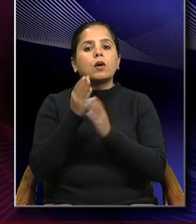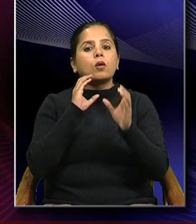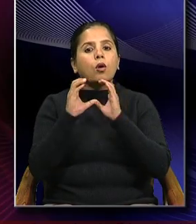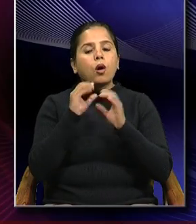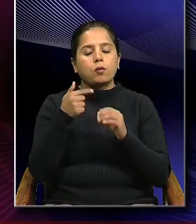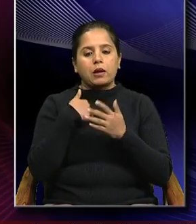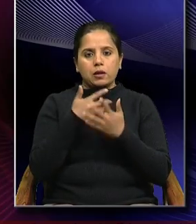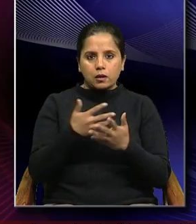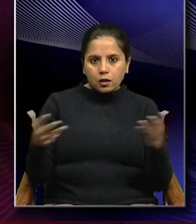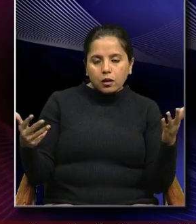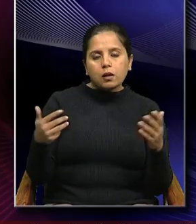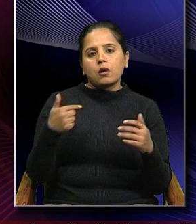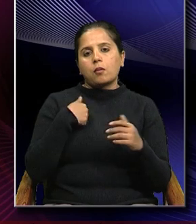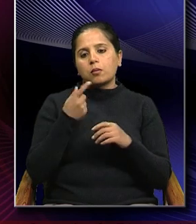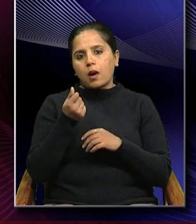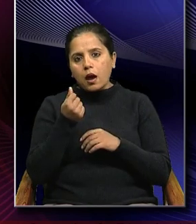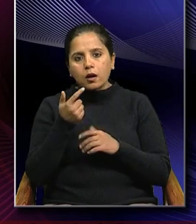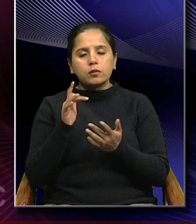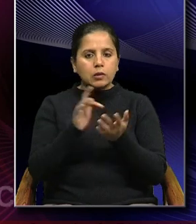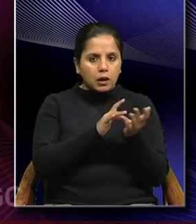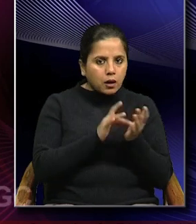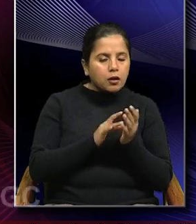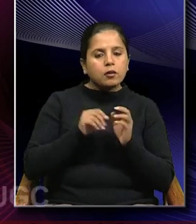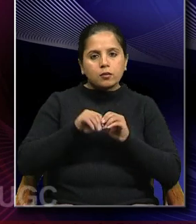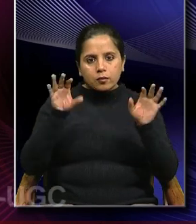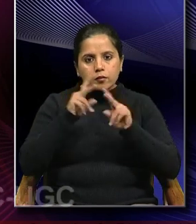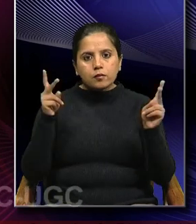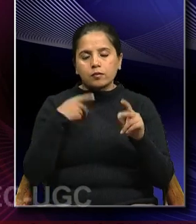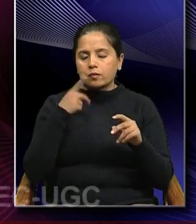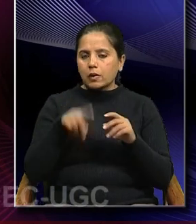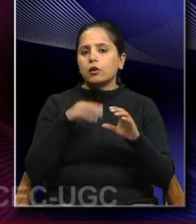our products, about our price, place, promotion. So, we need to